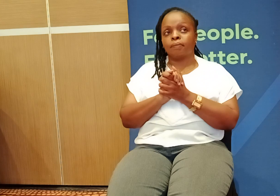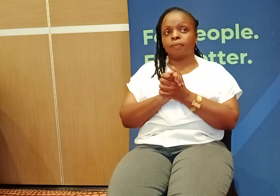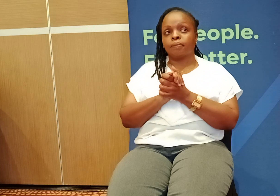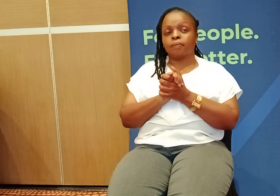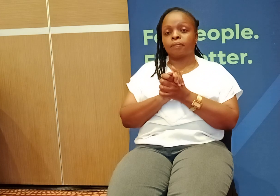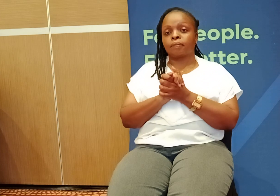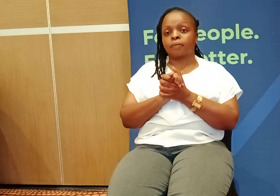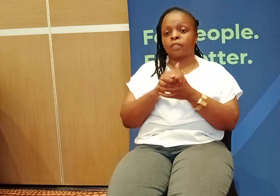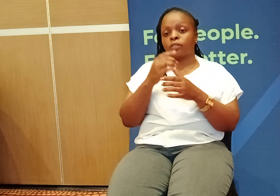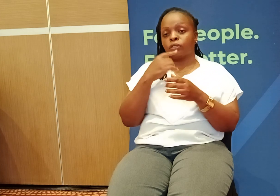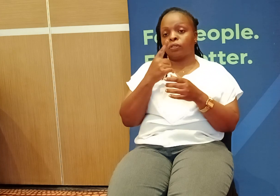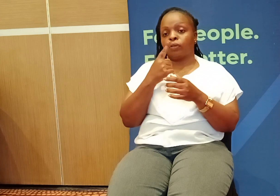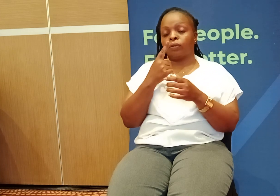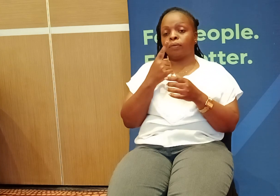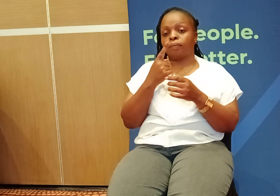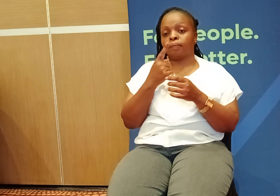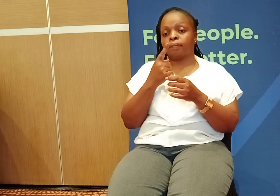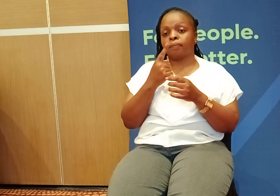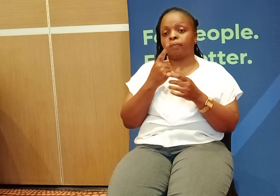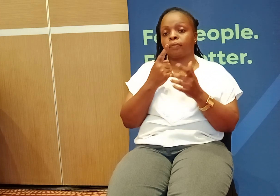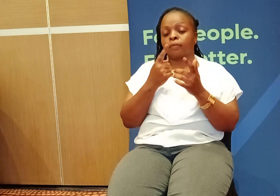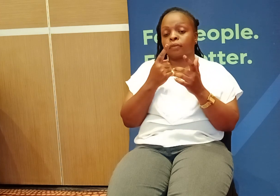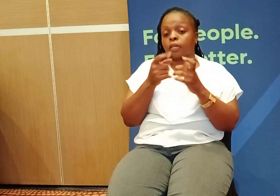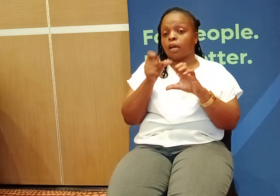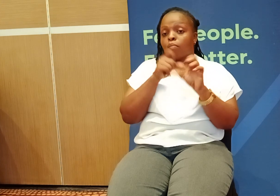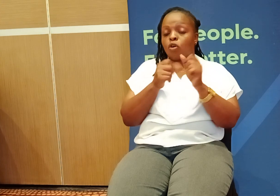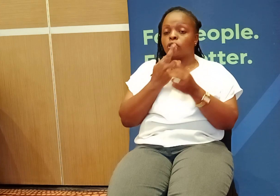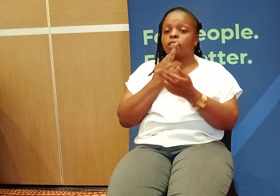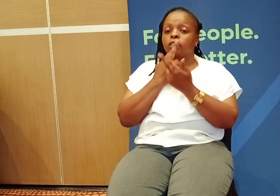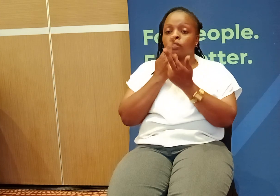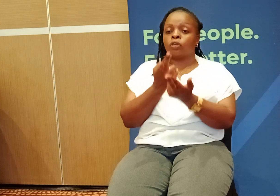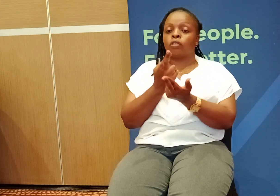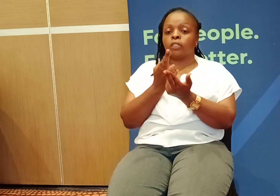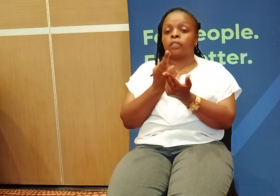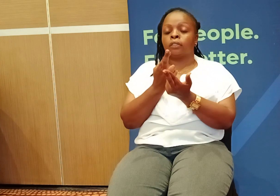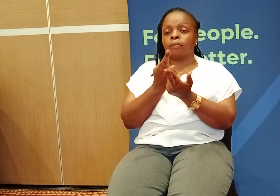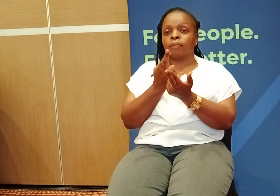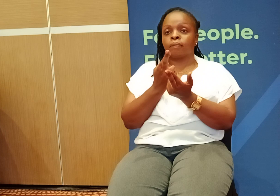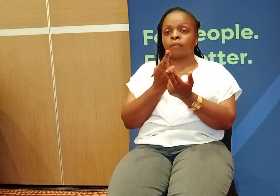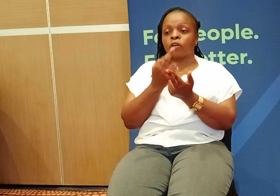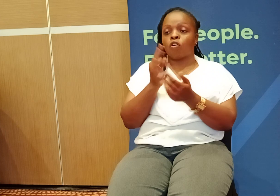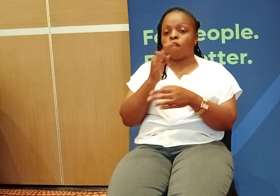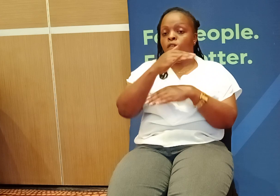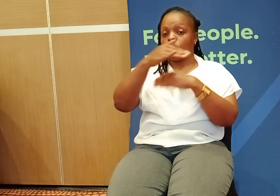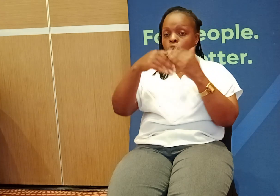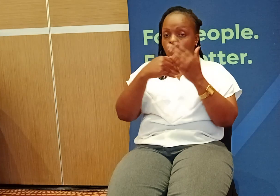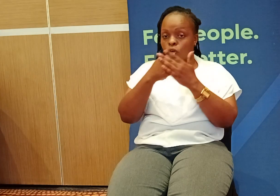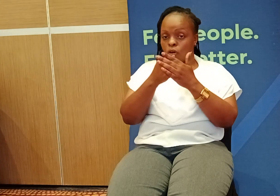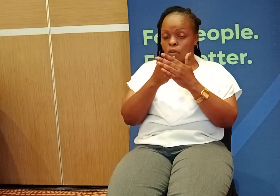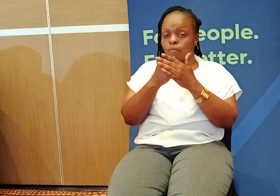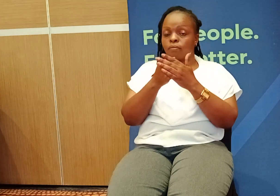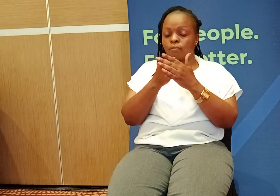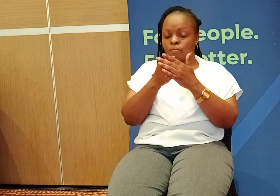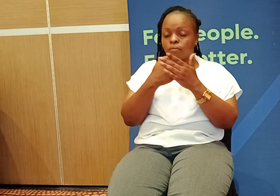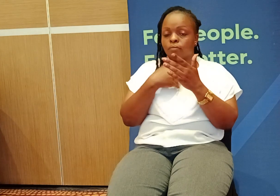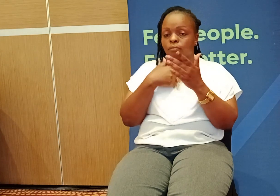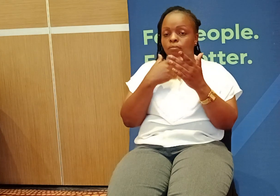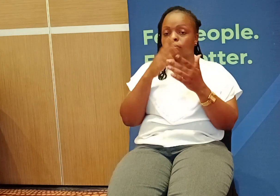So coming to the final outcome of all what I've talked about in the income statement.